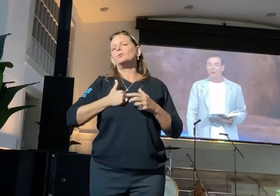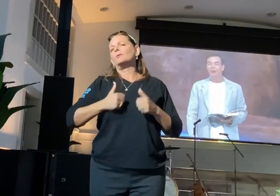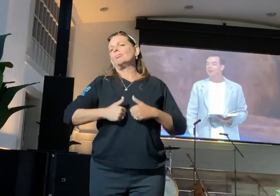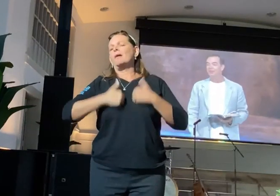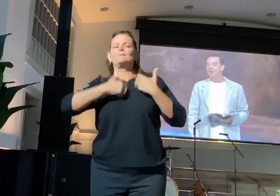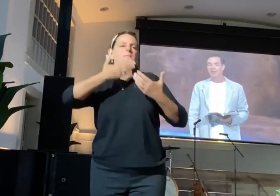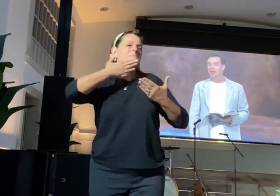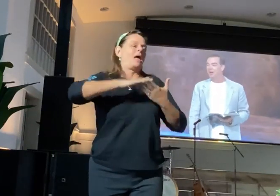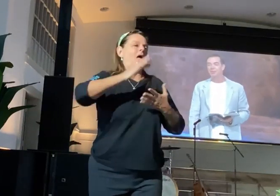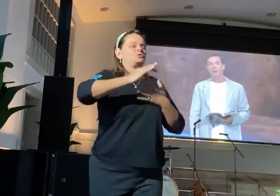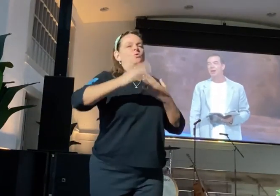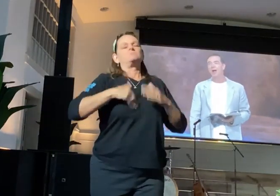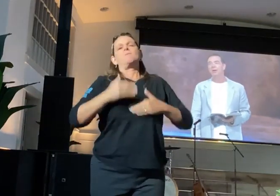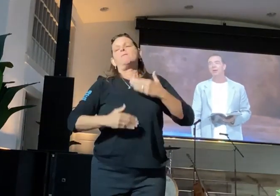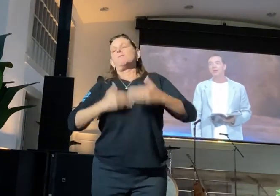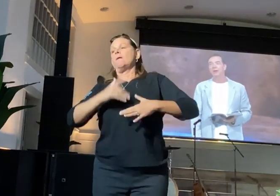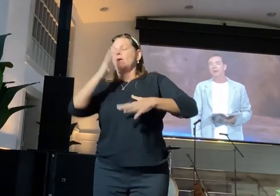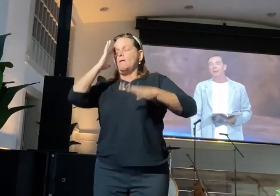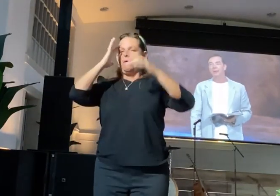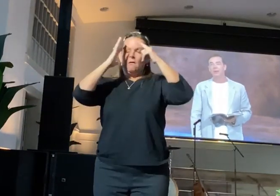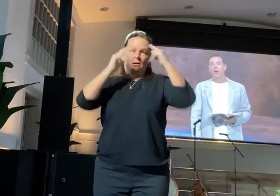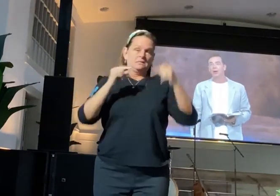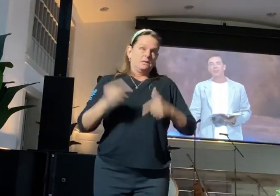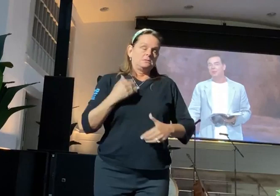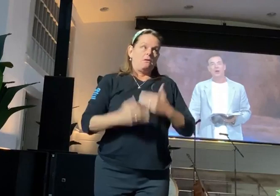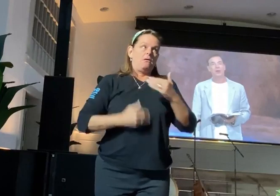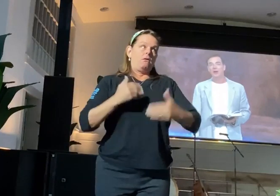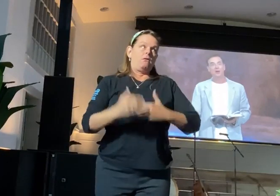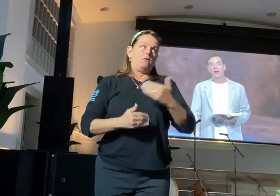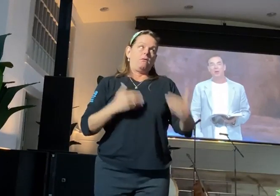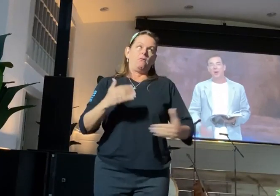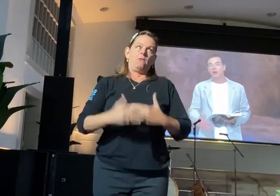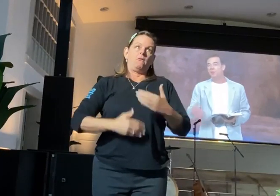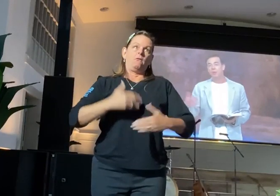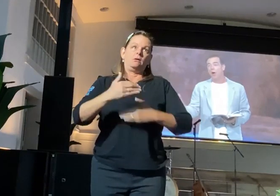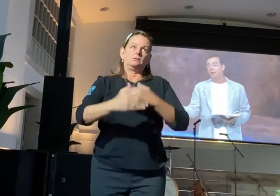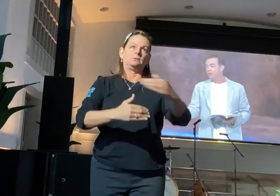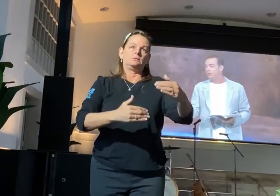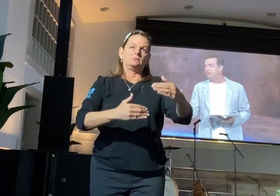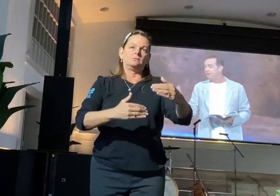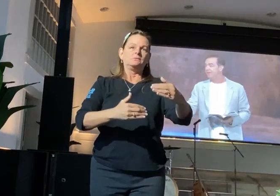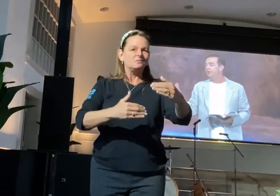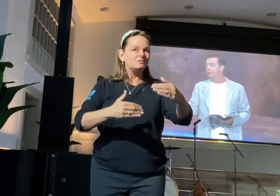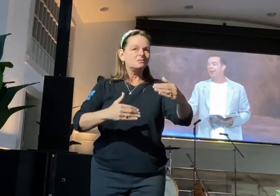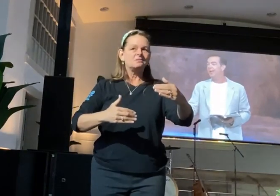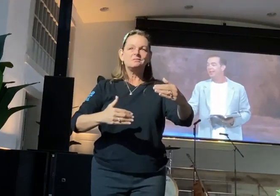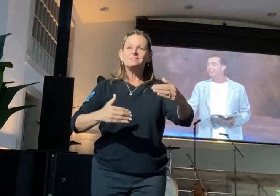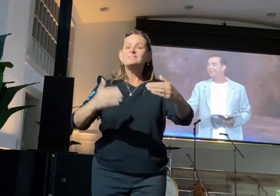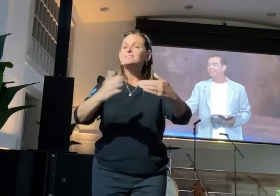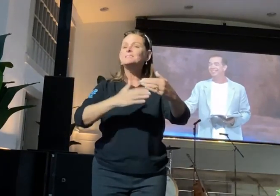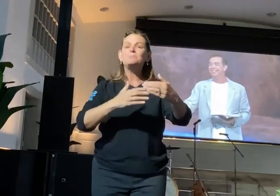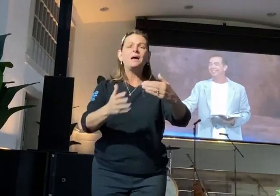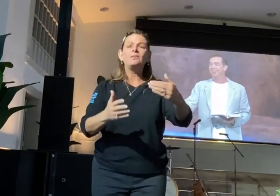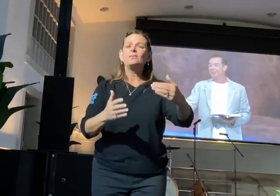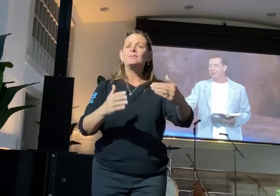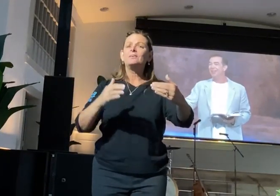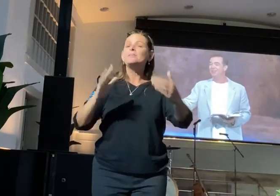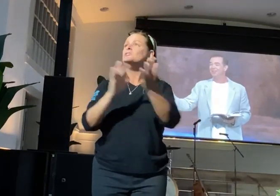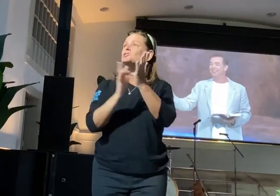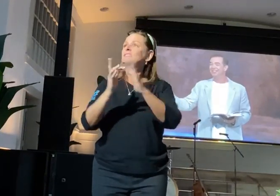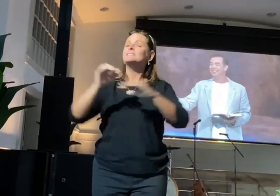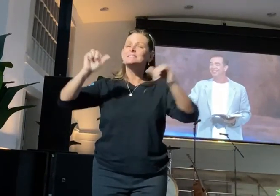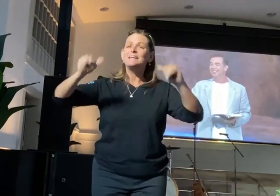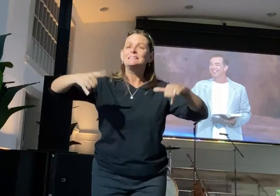No matter how dirty your feet have become, no matter how long it's been on there, no matter what you've walked through, it's never too late.